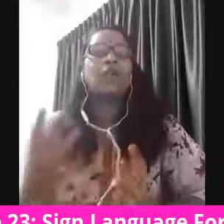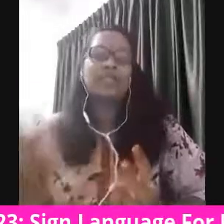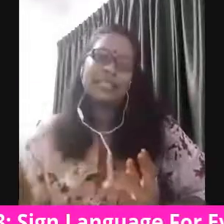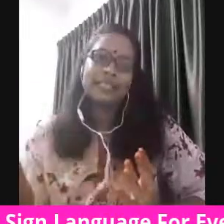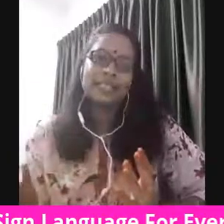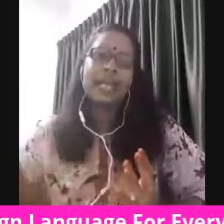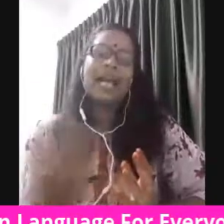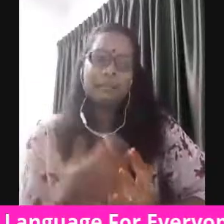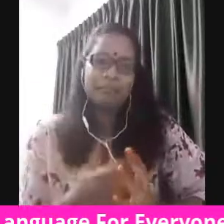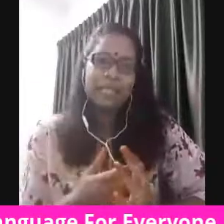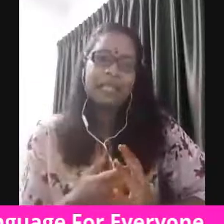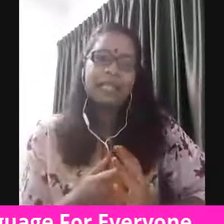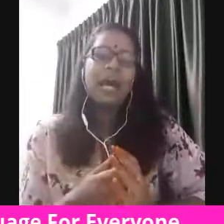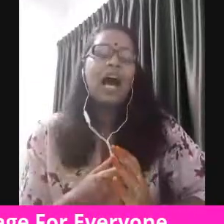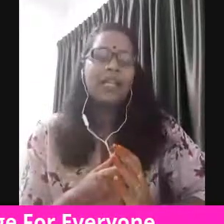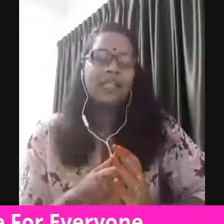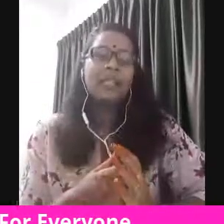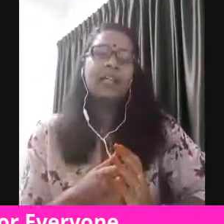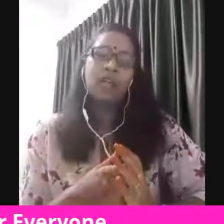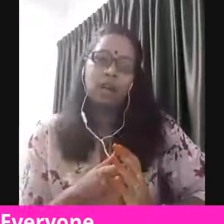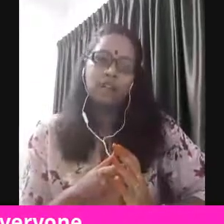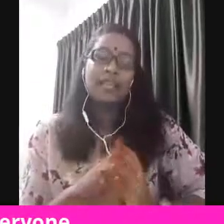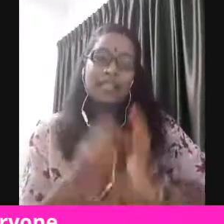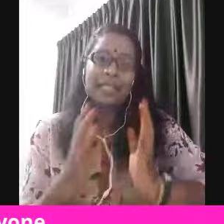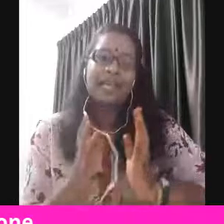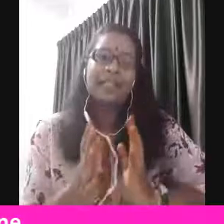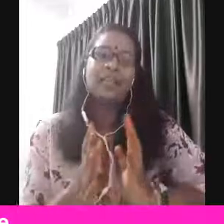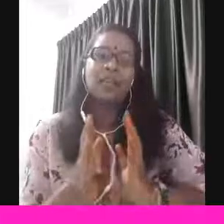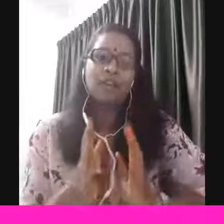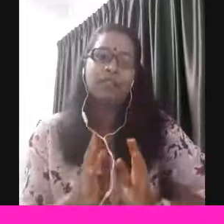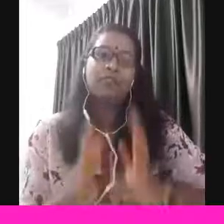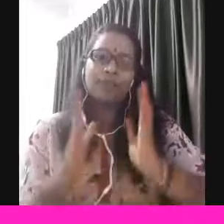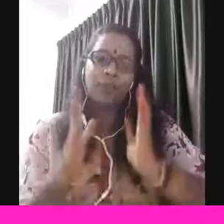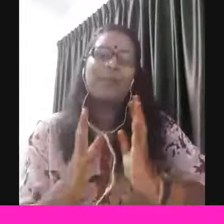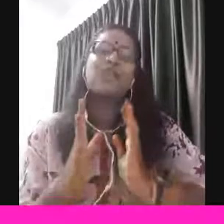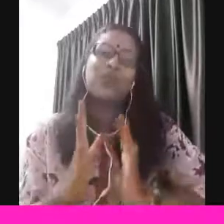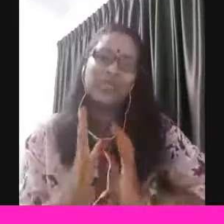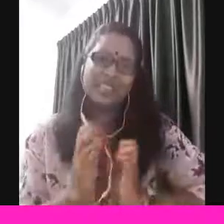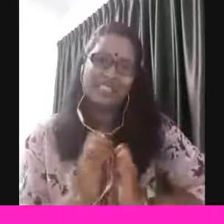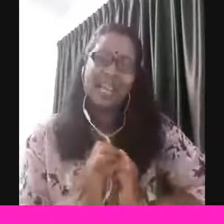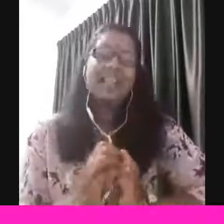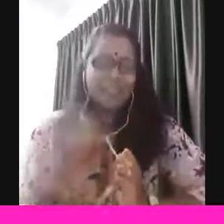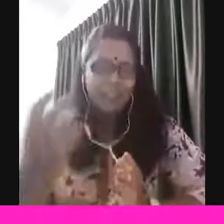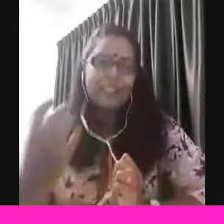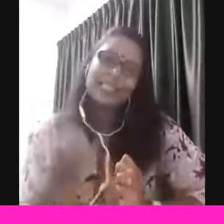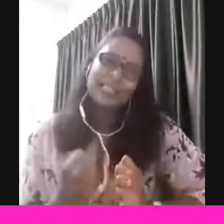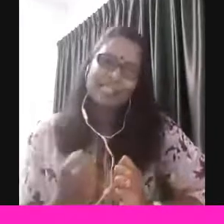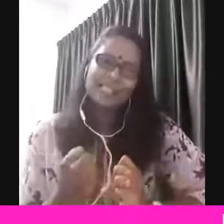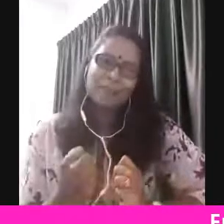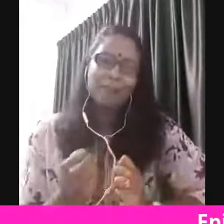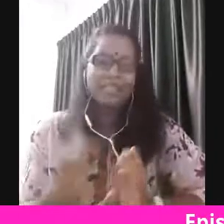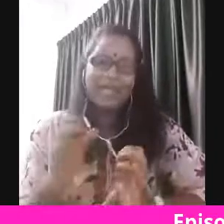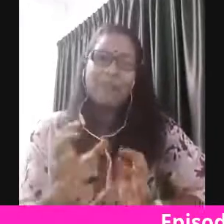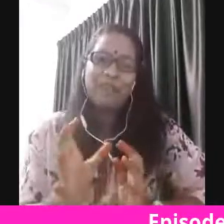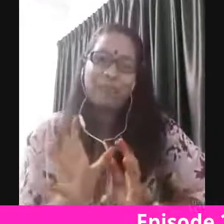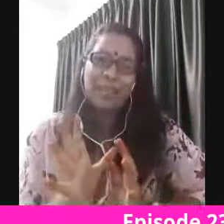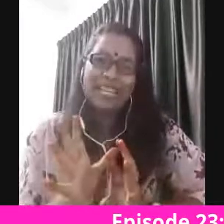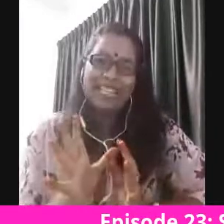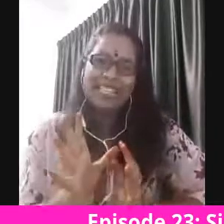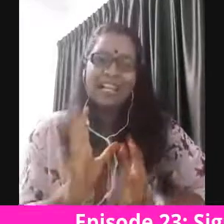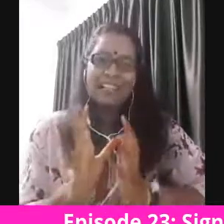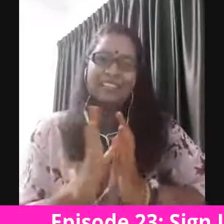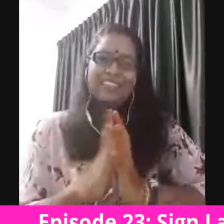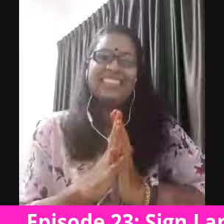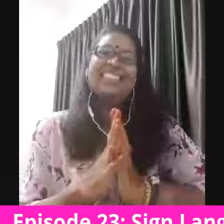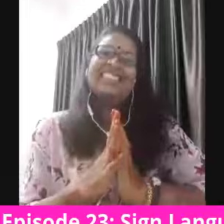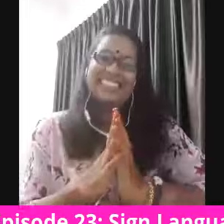my co-teachers helped me, and I learned a lot. Actually, I learned a lot from my students. They will teach us, but some will bully